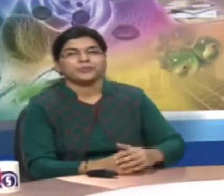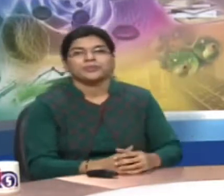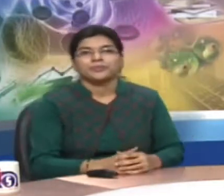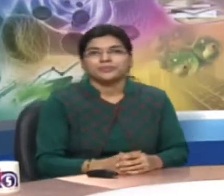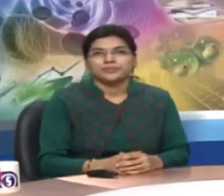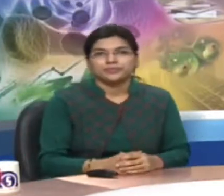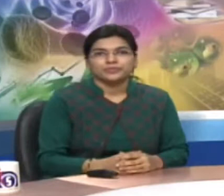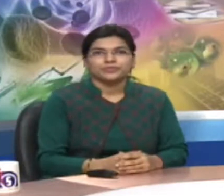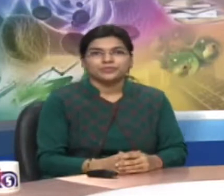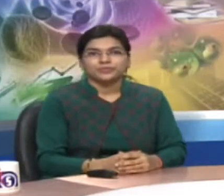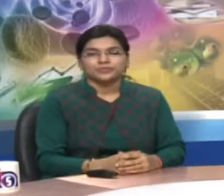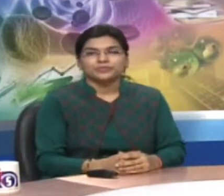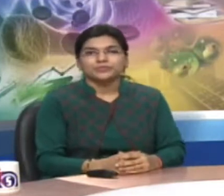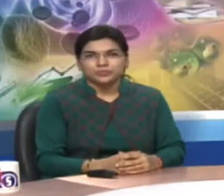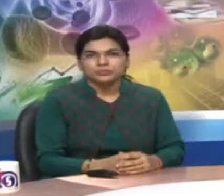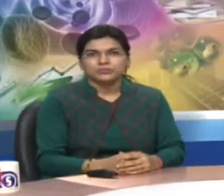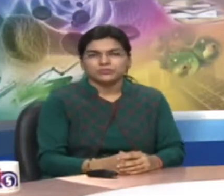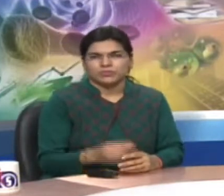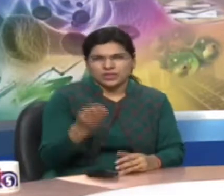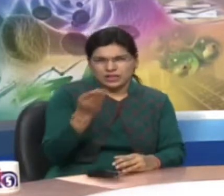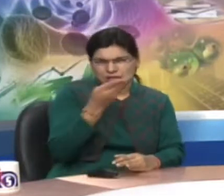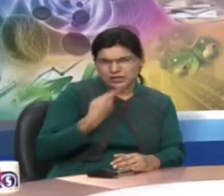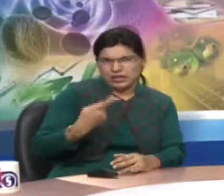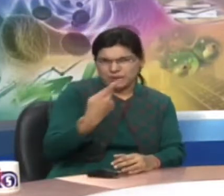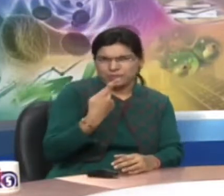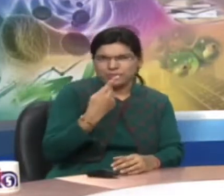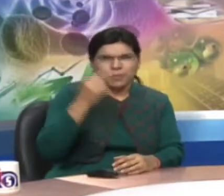Third question. Do we have black hair?